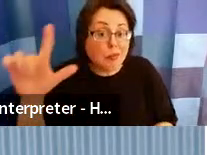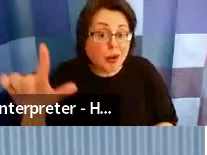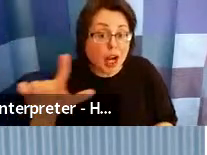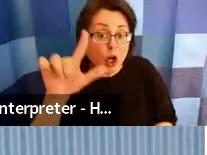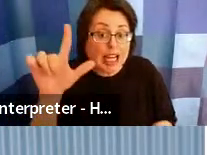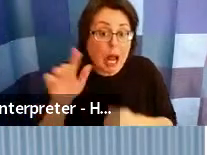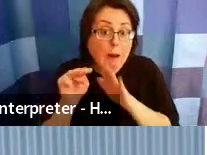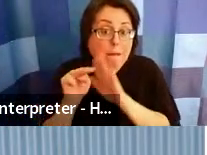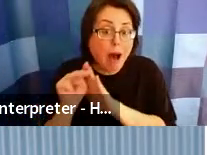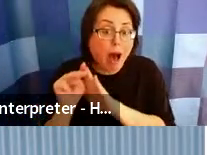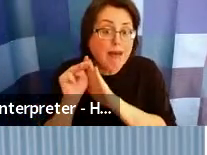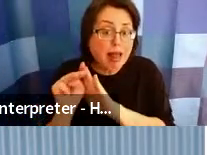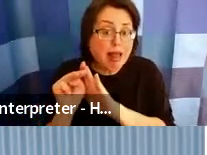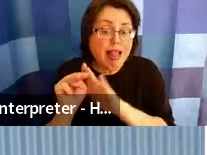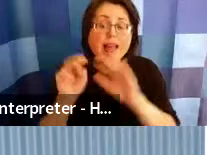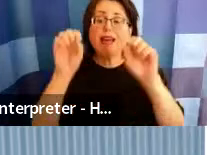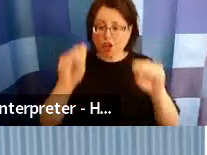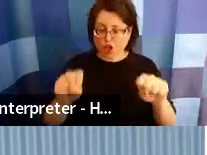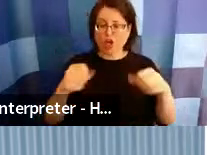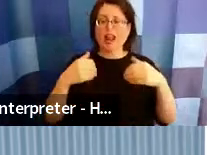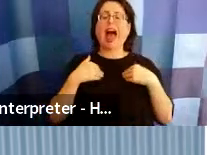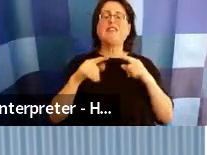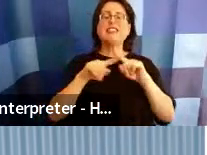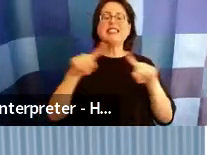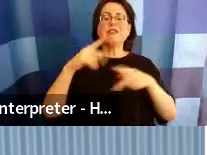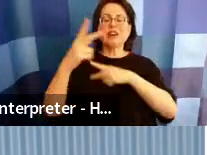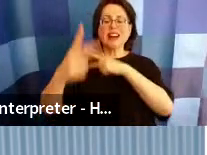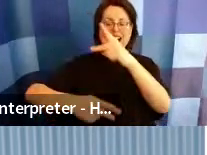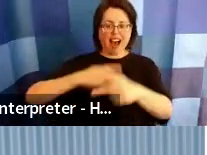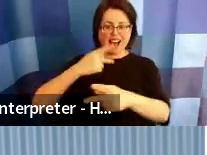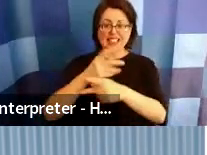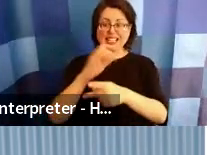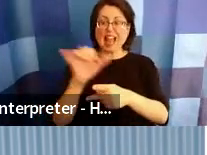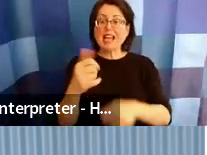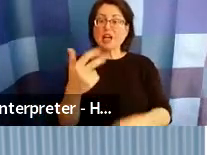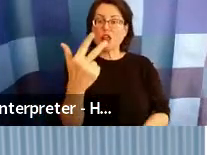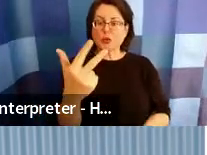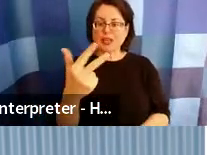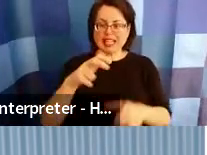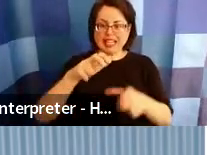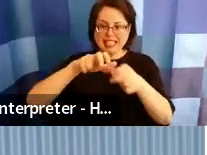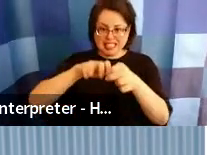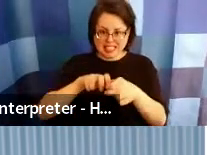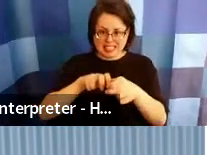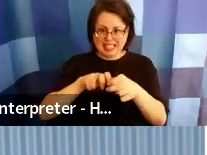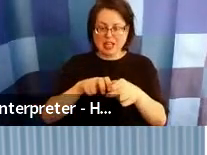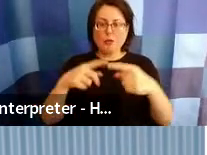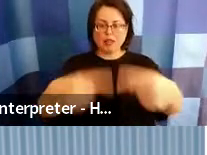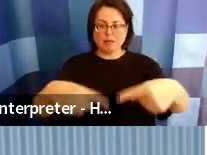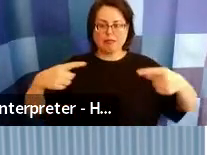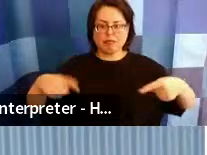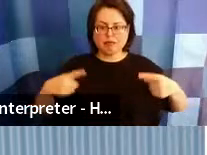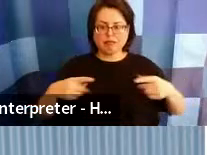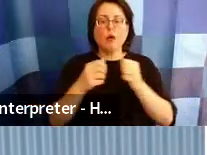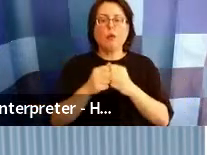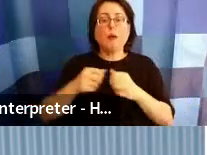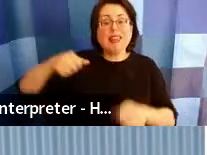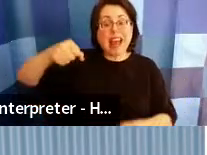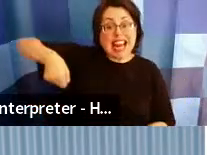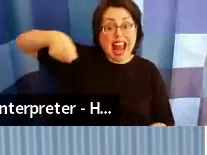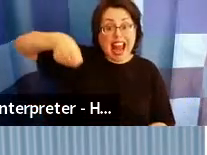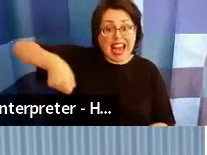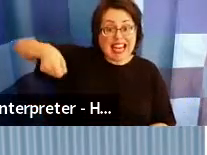vehicle types like a seated 3-wheeled scooter with a basket and a place for a cane that has a higher weight